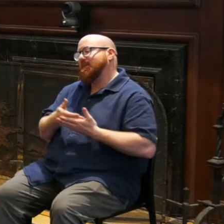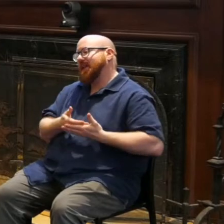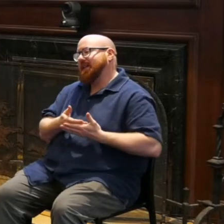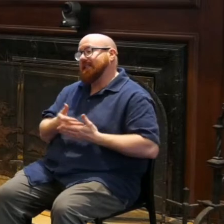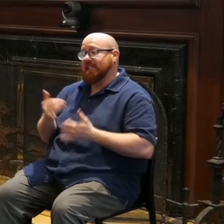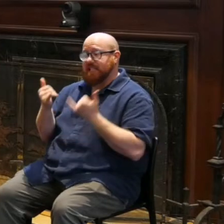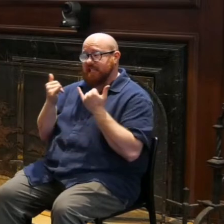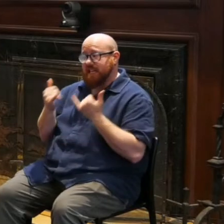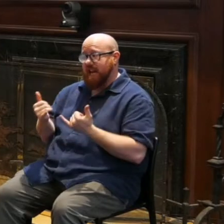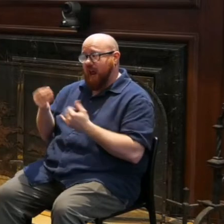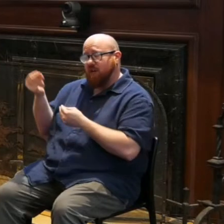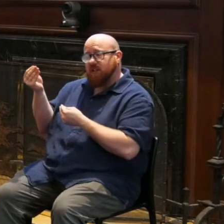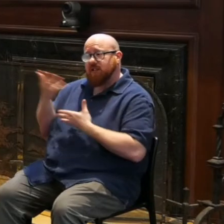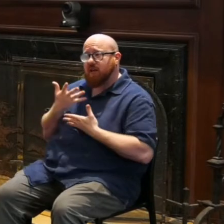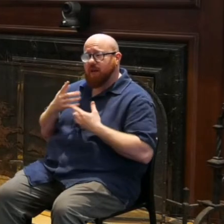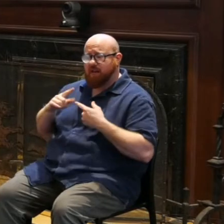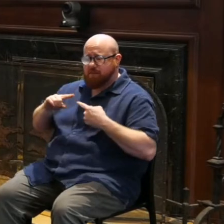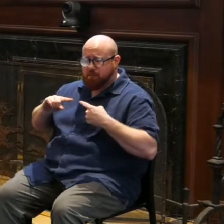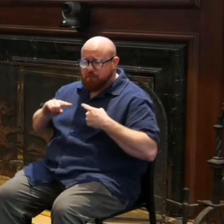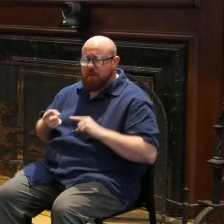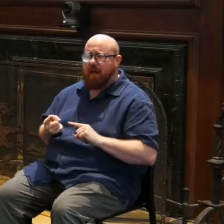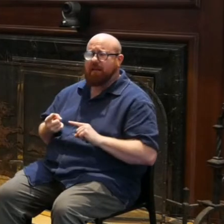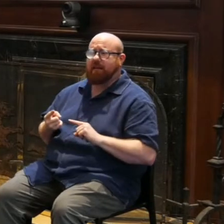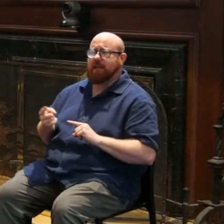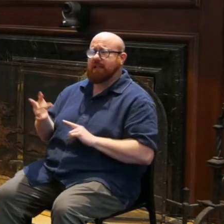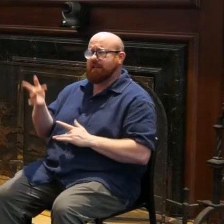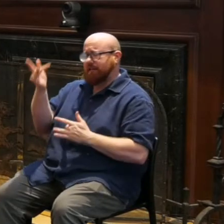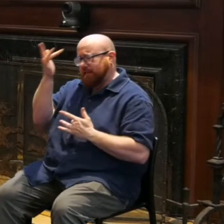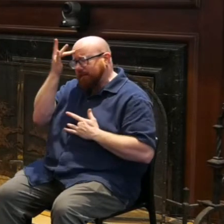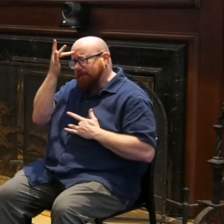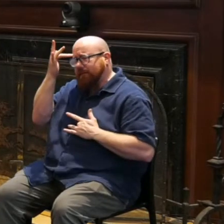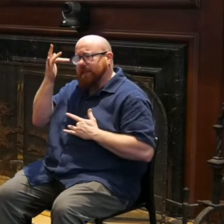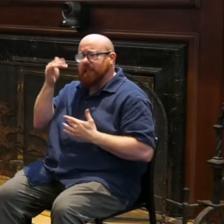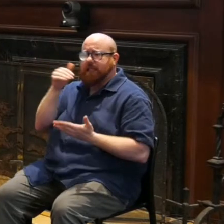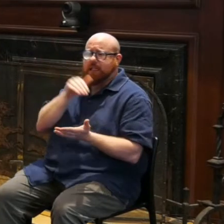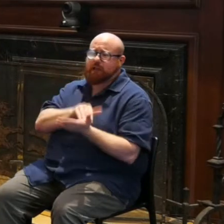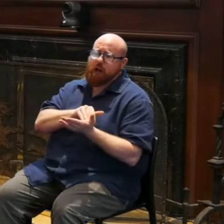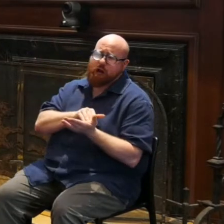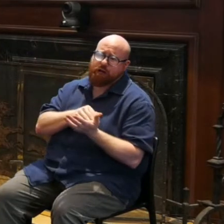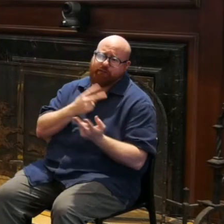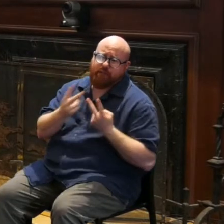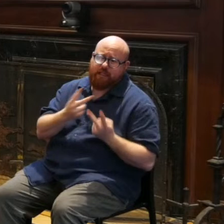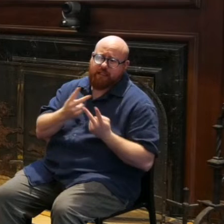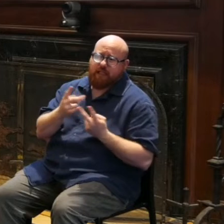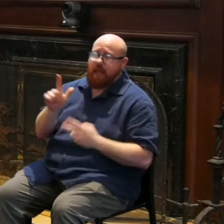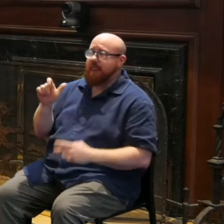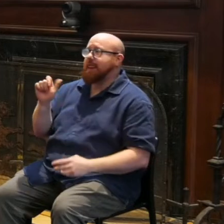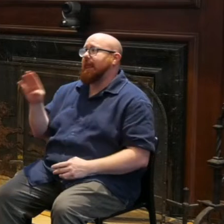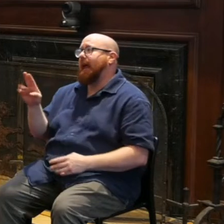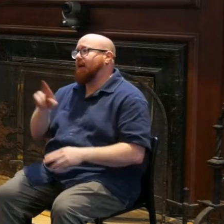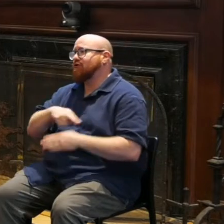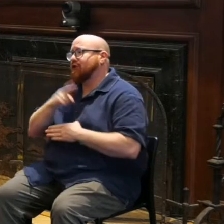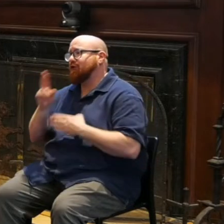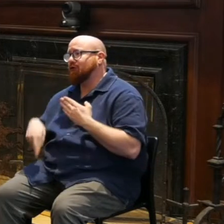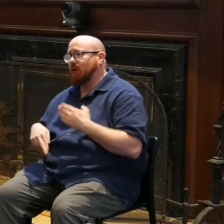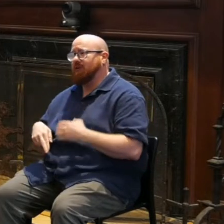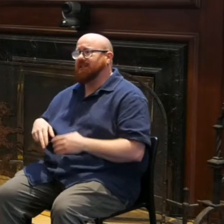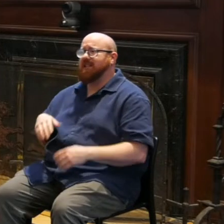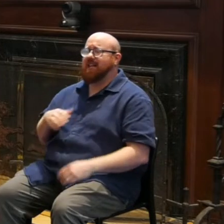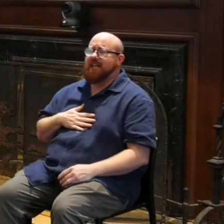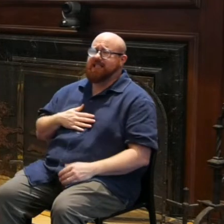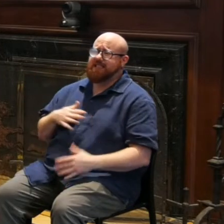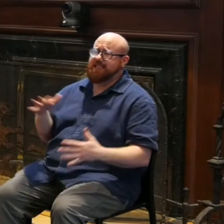of pains and illnesses, doctor visits and lab results and devastating